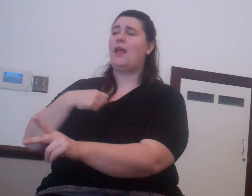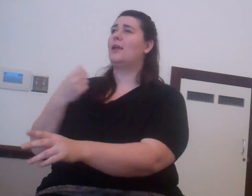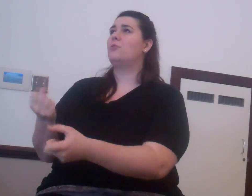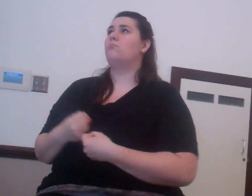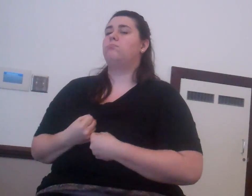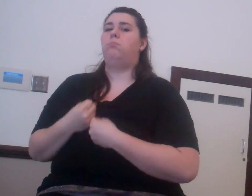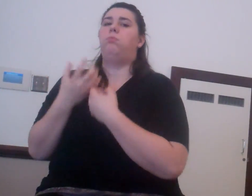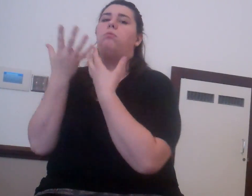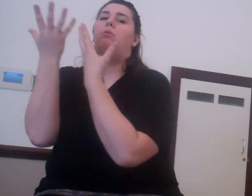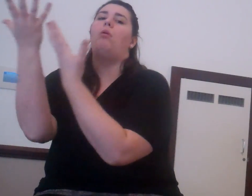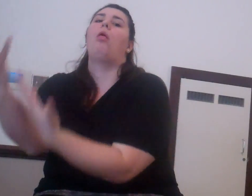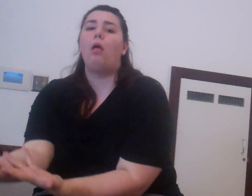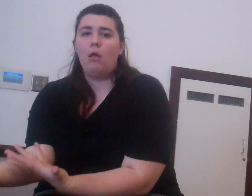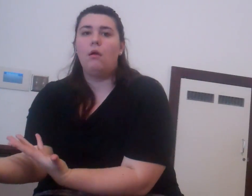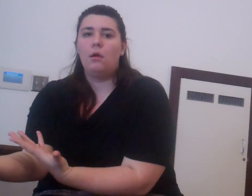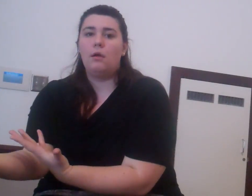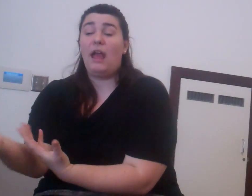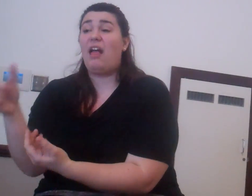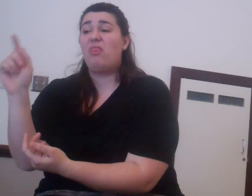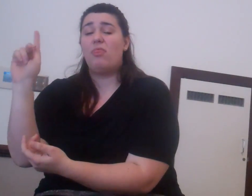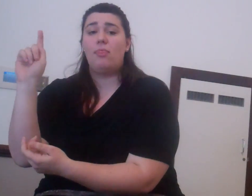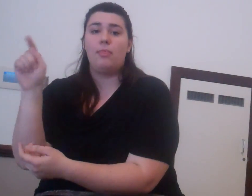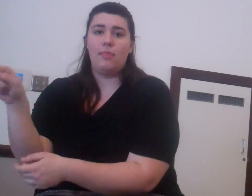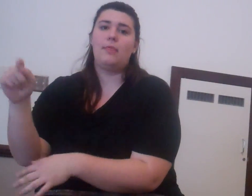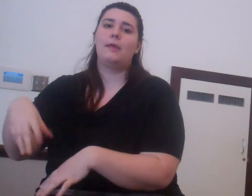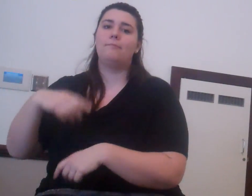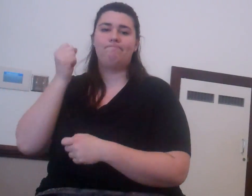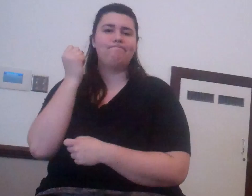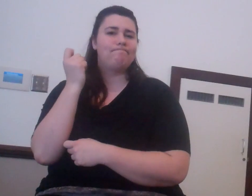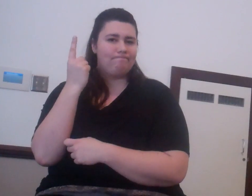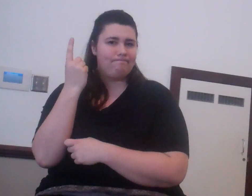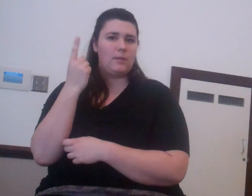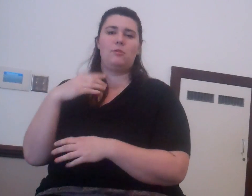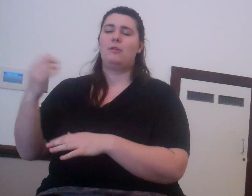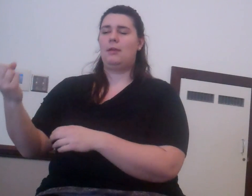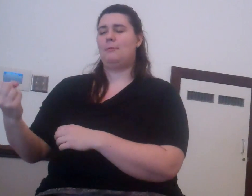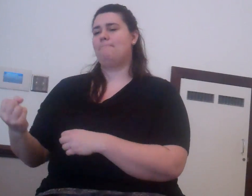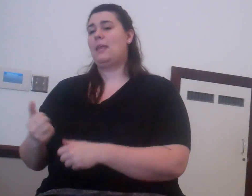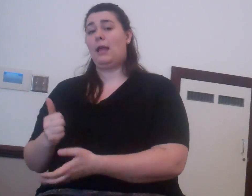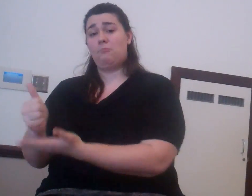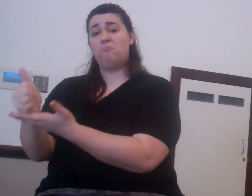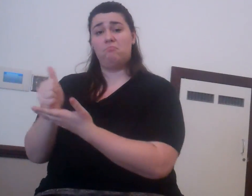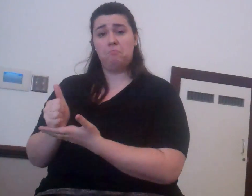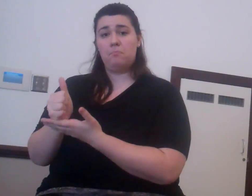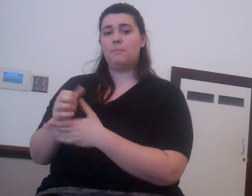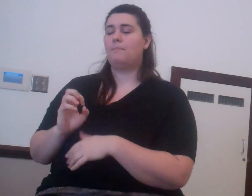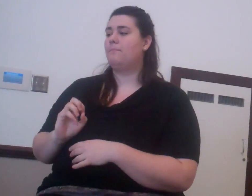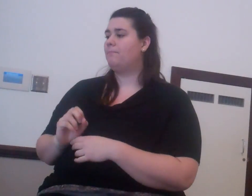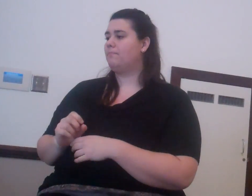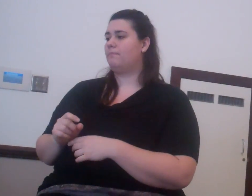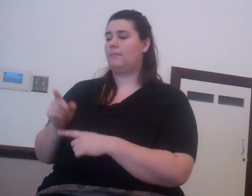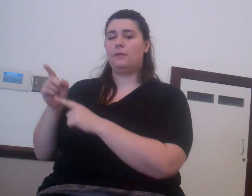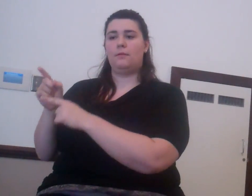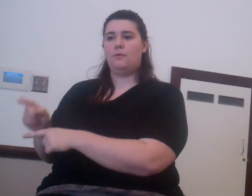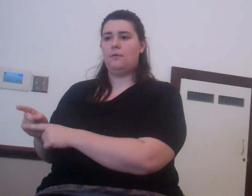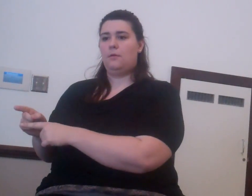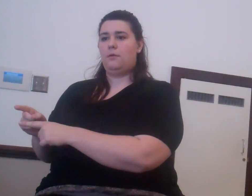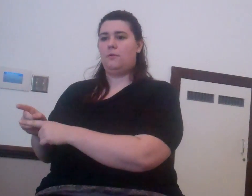And then the fourth type of peer can actually span any of these three categories we've talked about already. It's a virtual